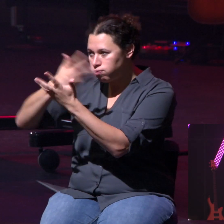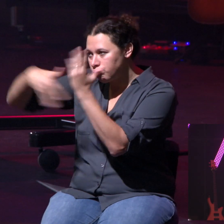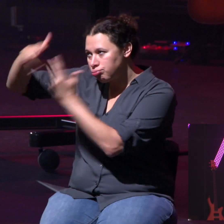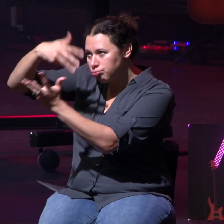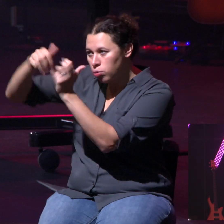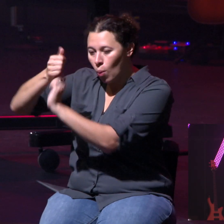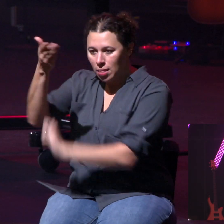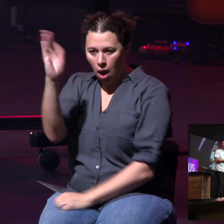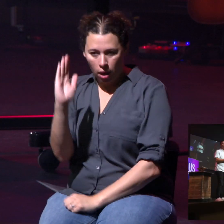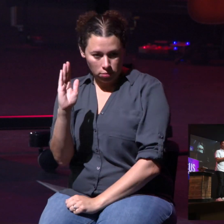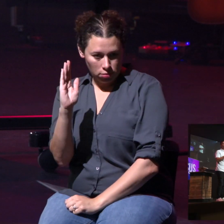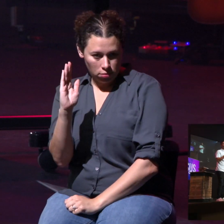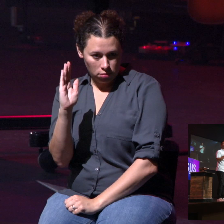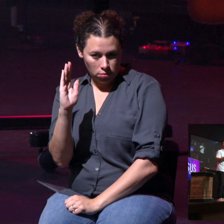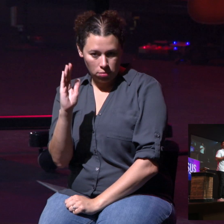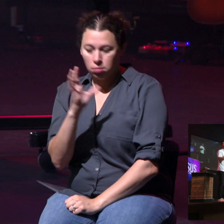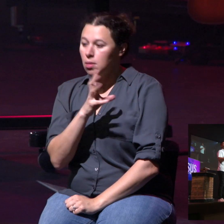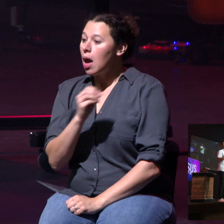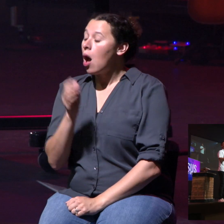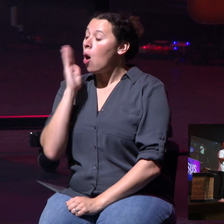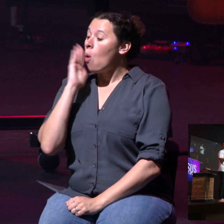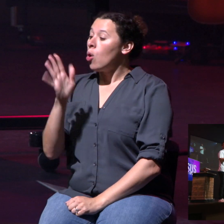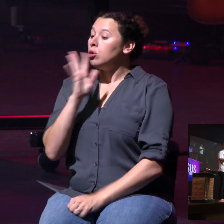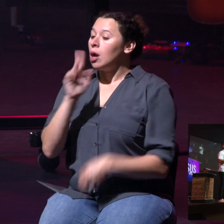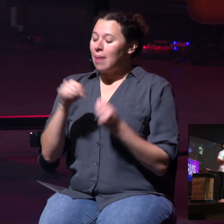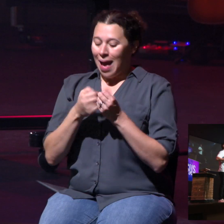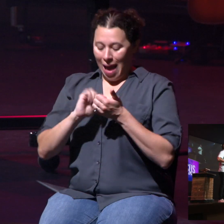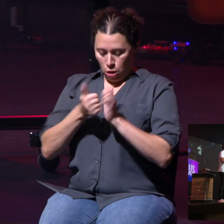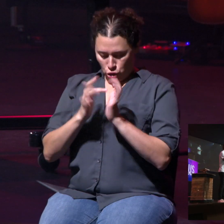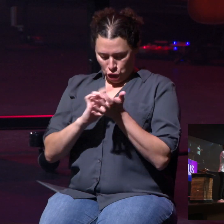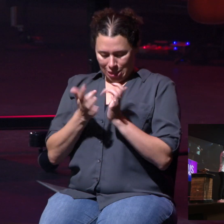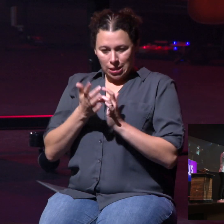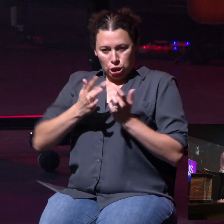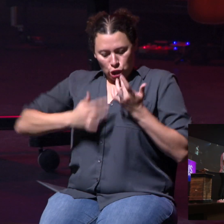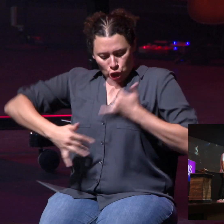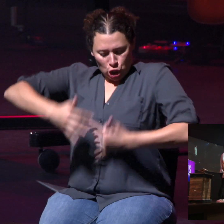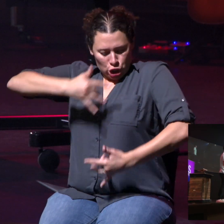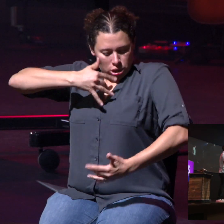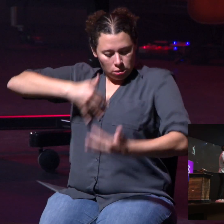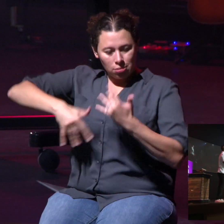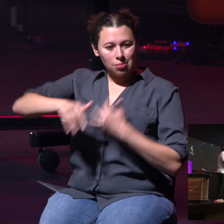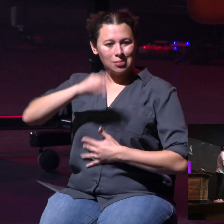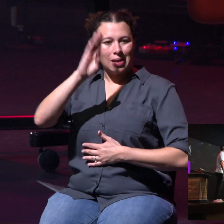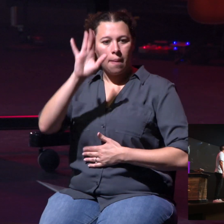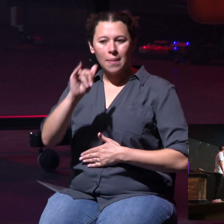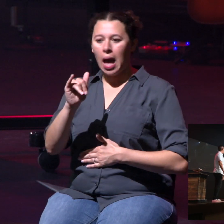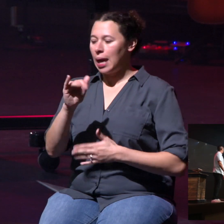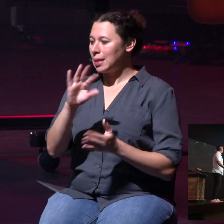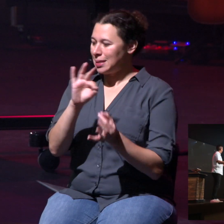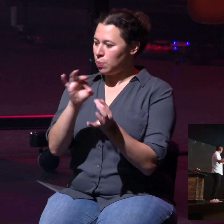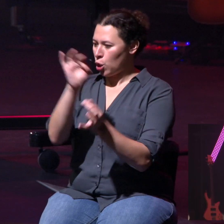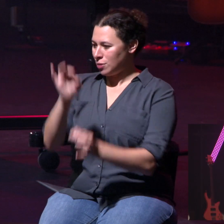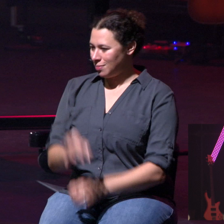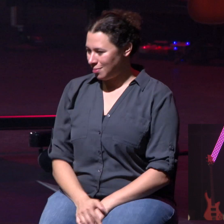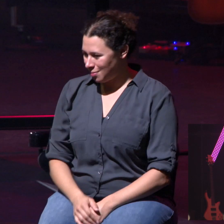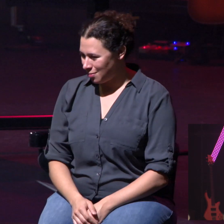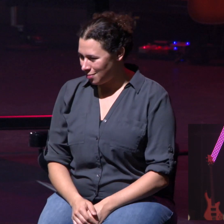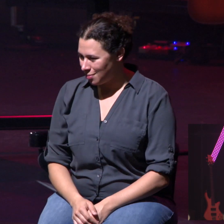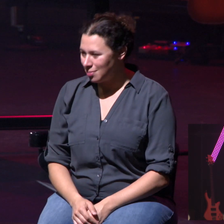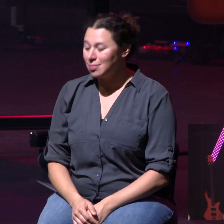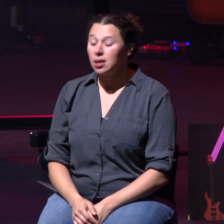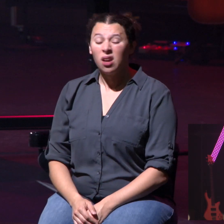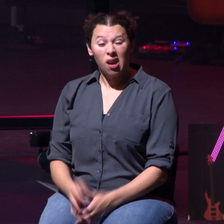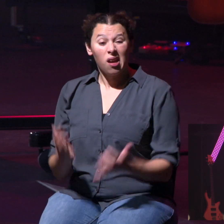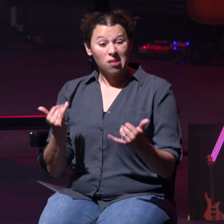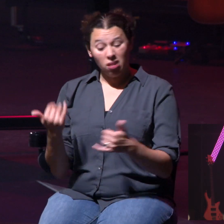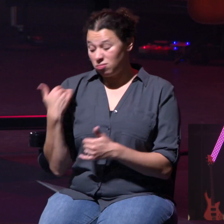more time about how Jesus was stirred by the Spirit and what he did in that stirring. Now, we're talking a lot about the Spirit these